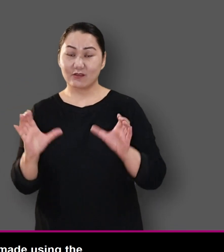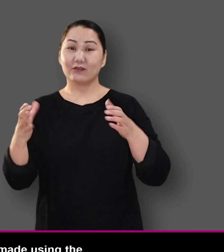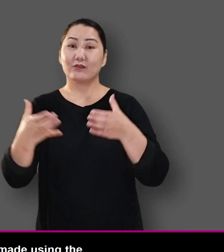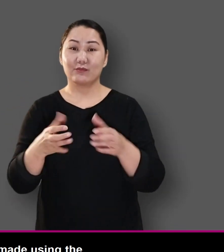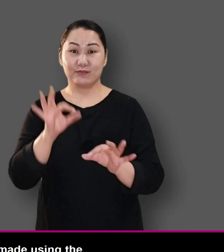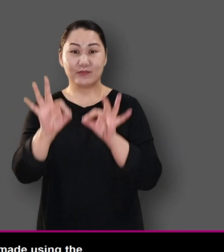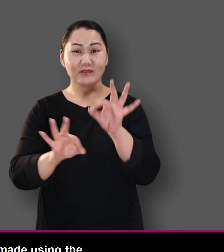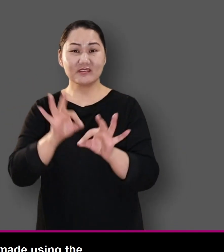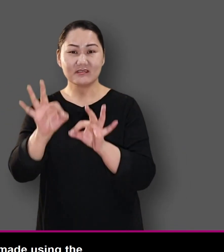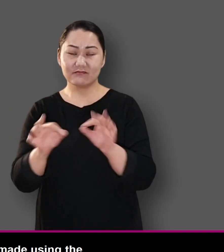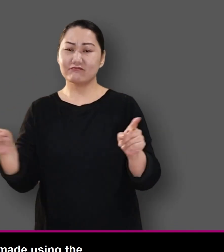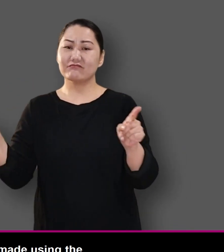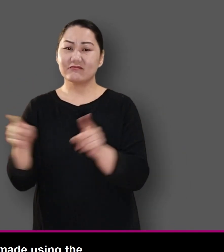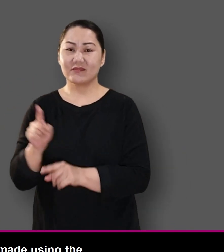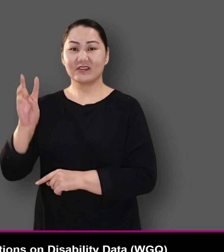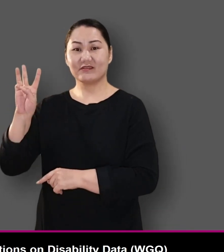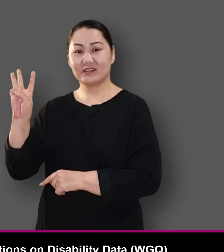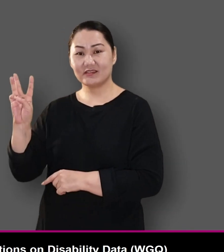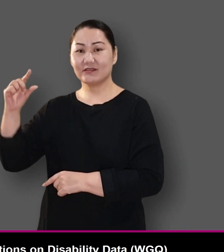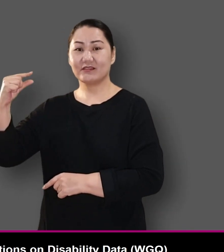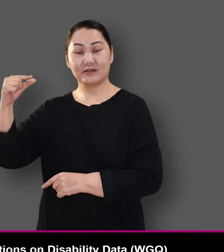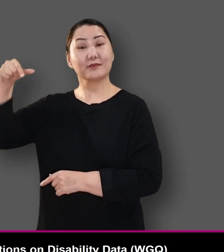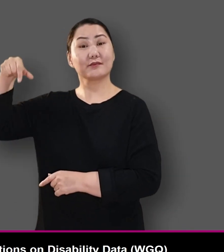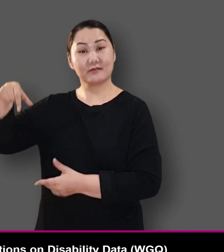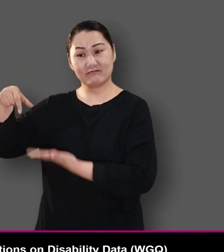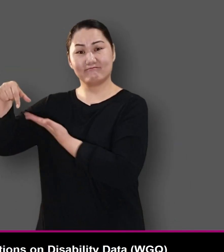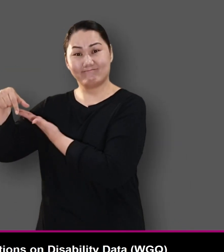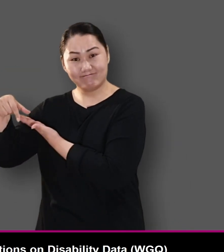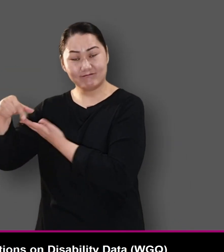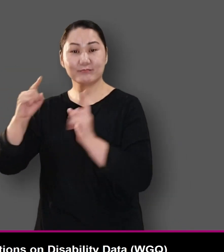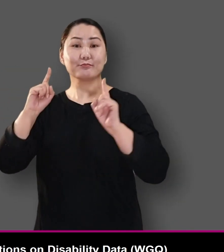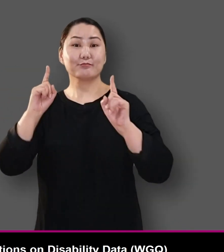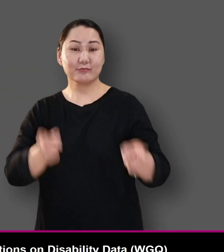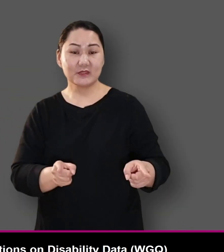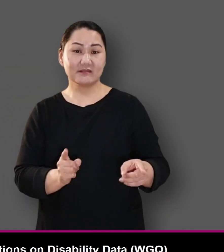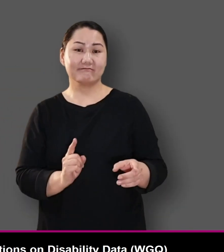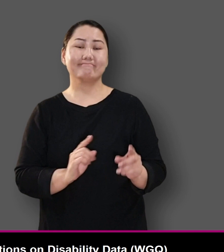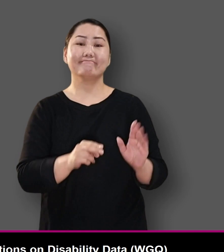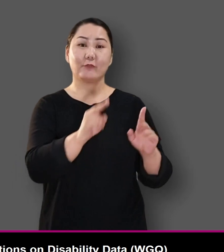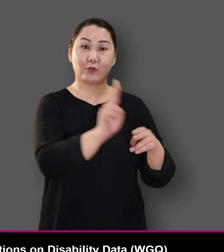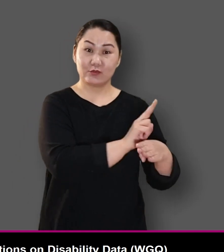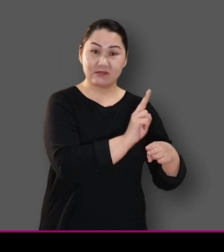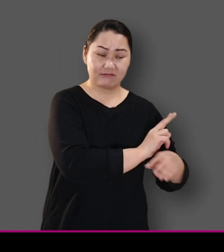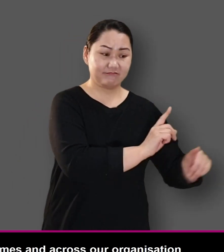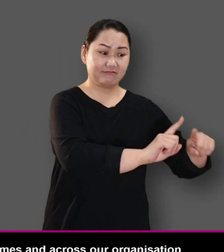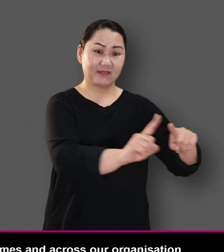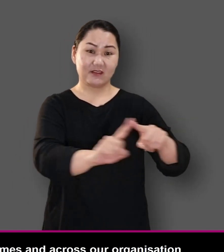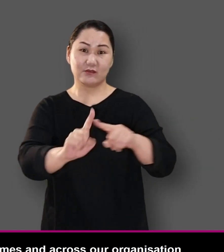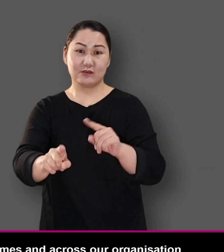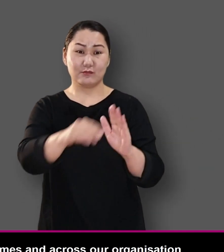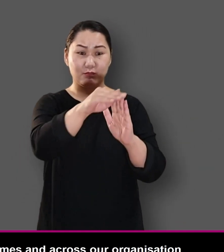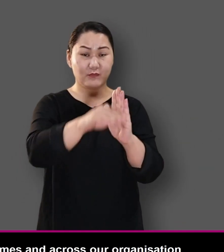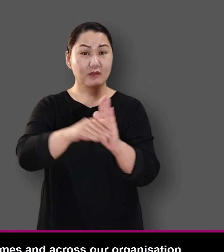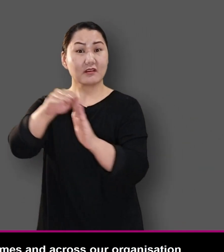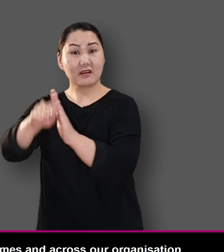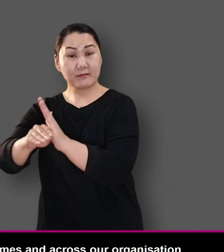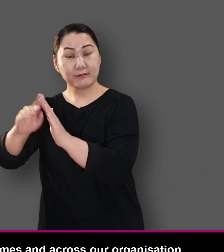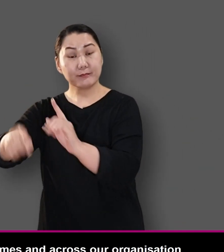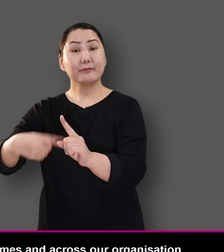VSO has made, using the Washington Group Questions on Disability Data, WGQ, compulsory in our programs